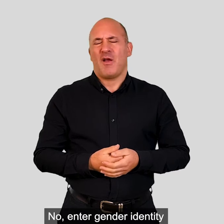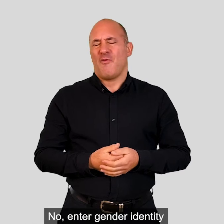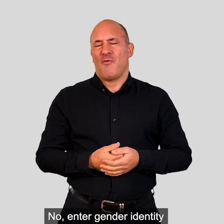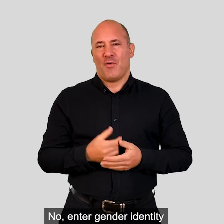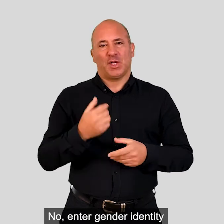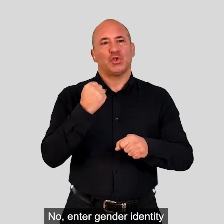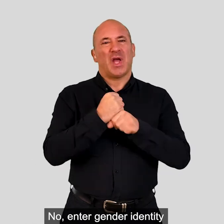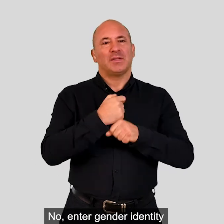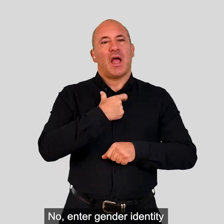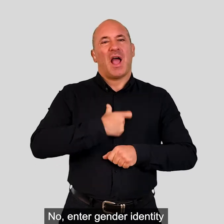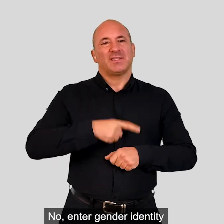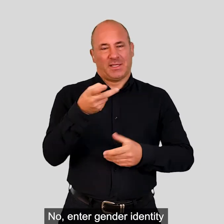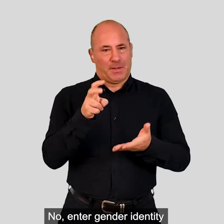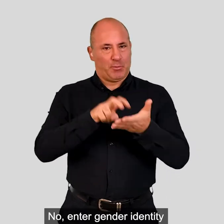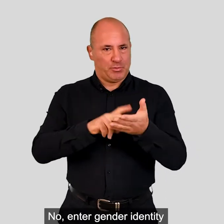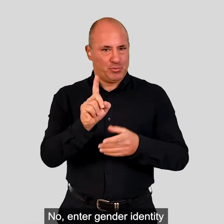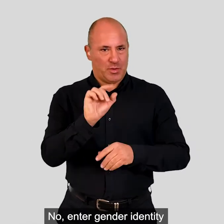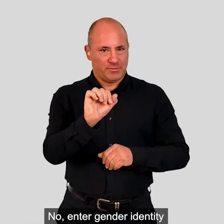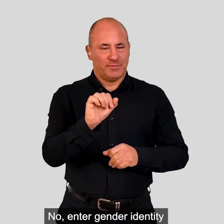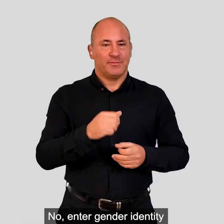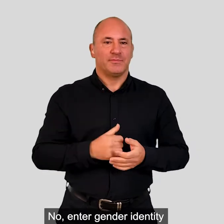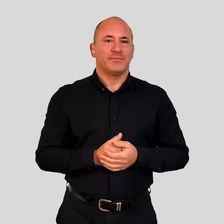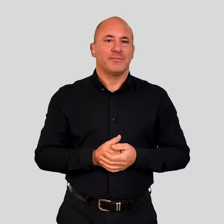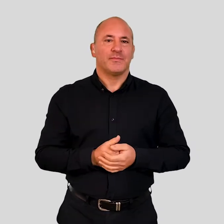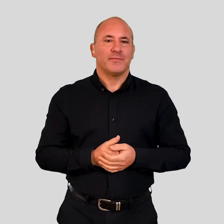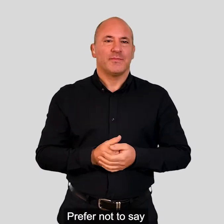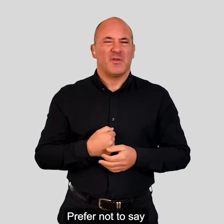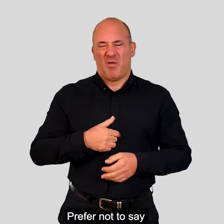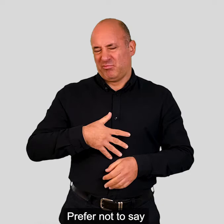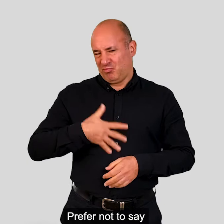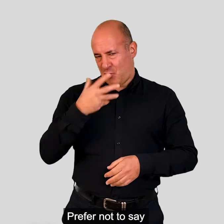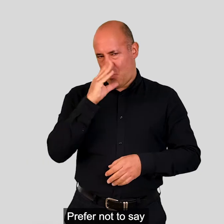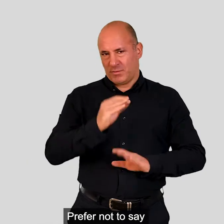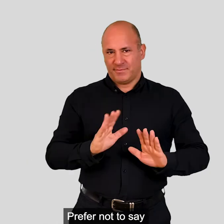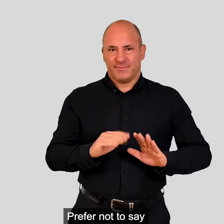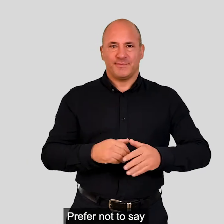No. Enter gender identity. Prefer not to say.